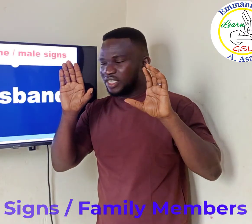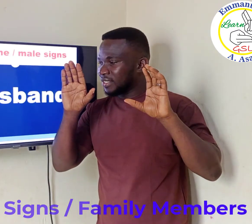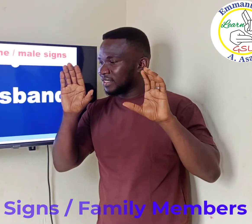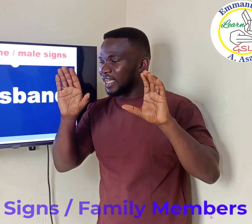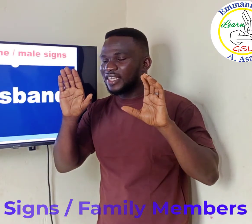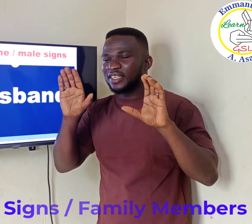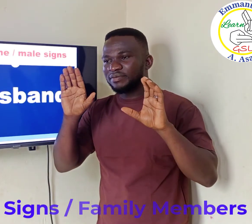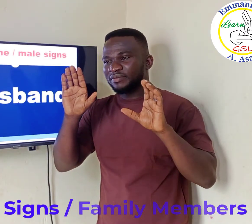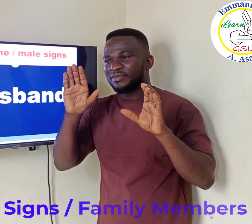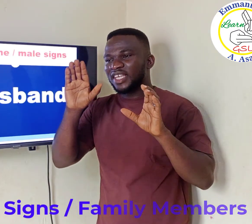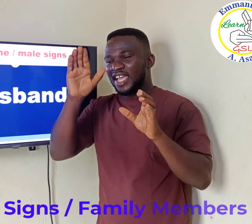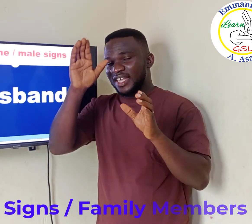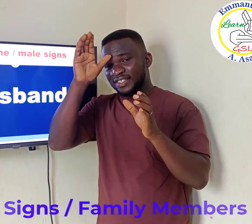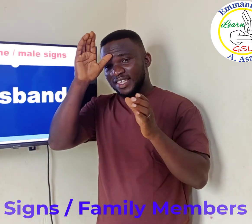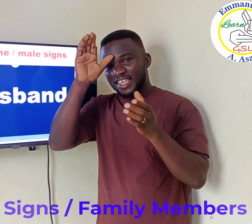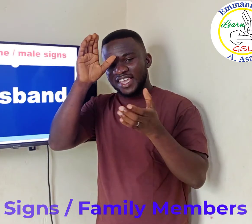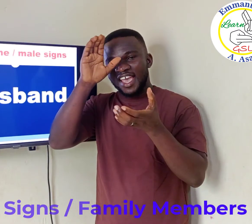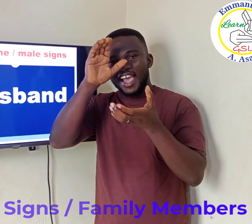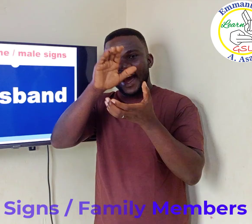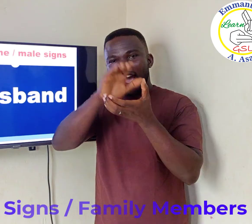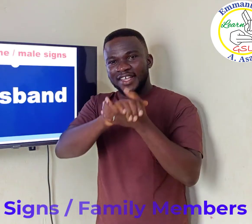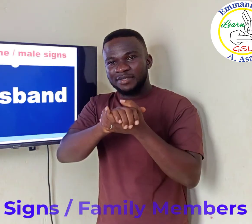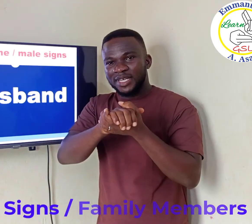this sign and say husband,